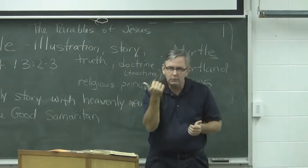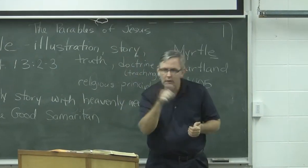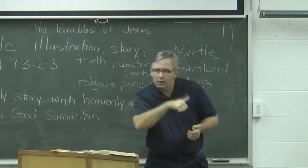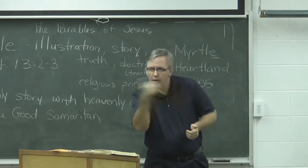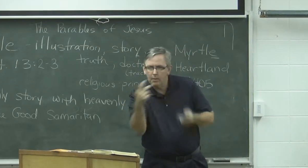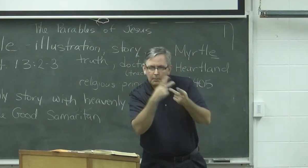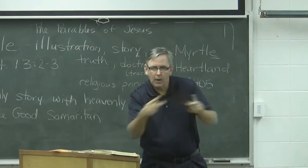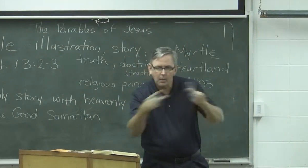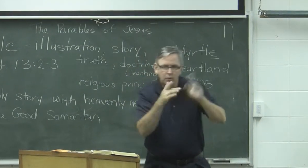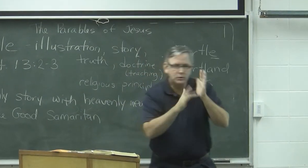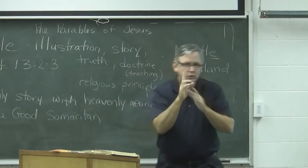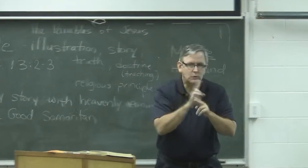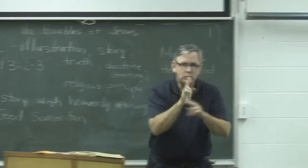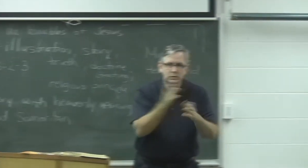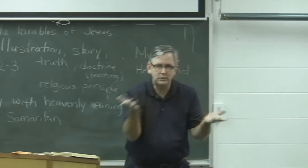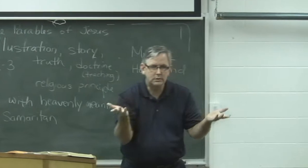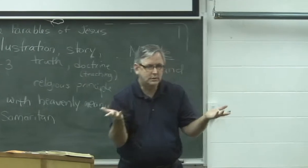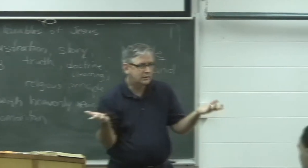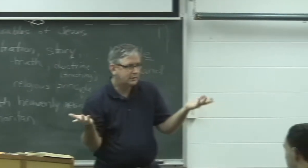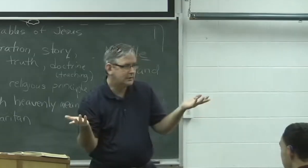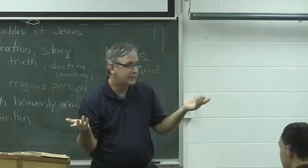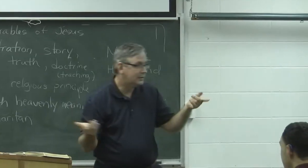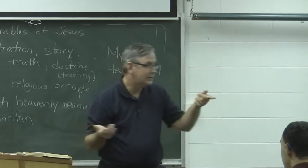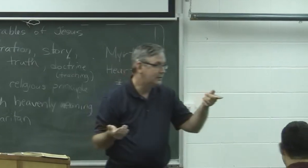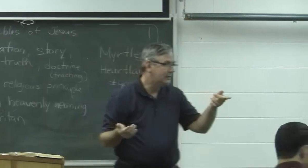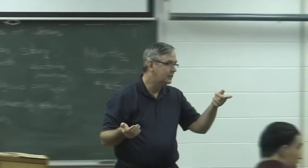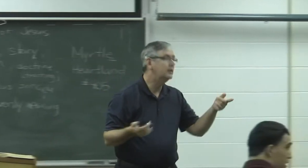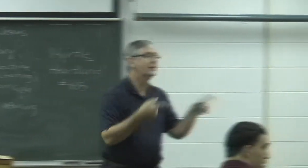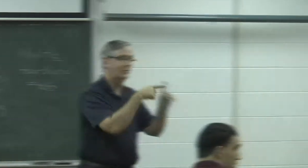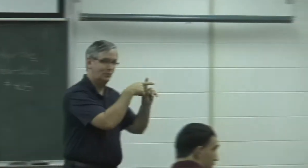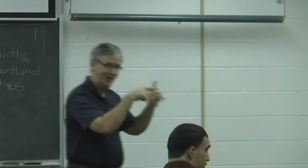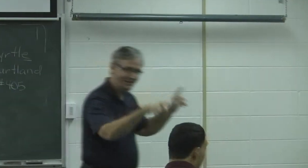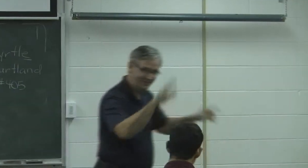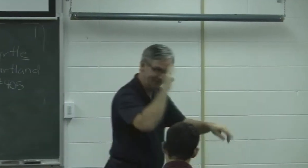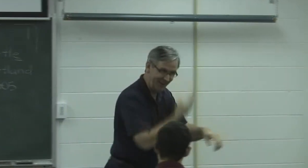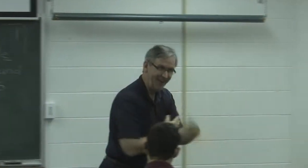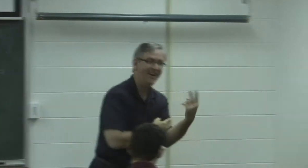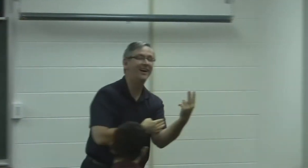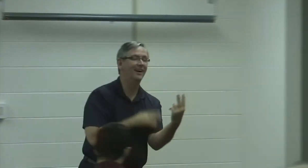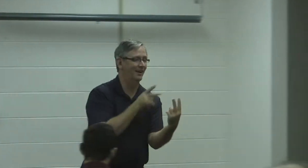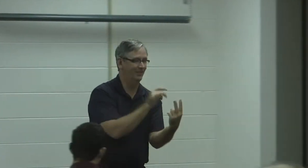Any other examples of the Good Samaritan, other than the Good Samaritan? A lost son, prodigal